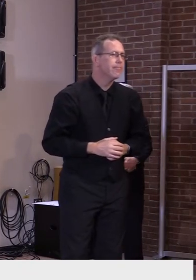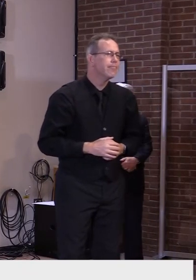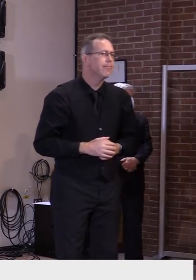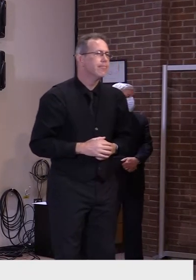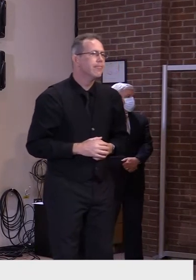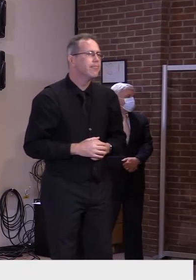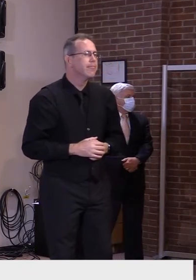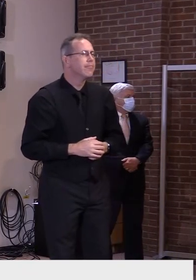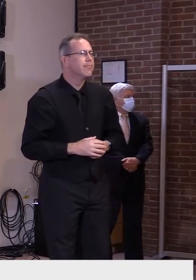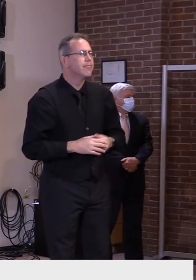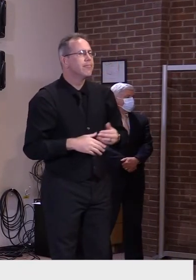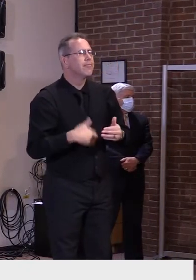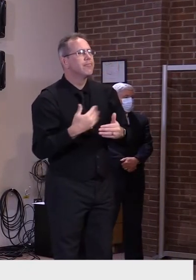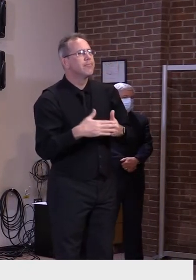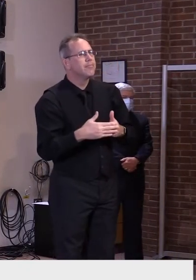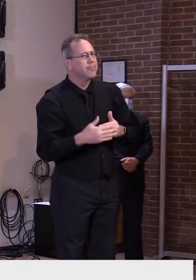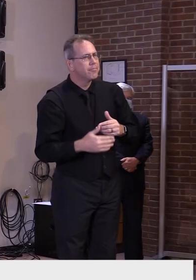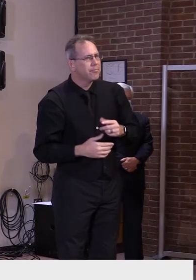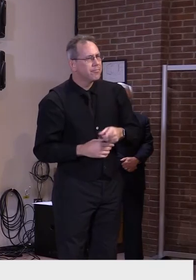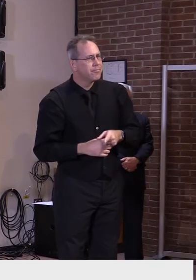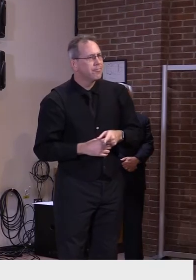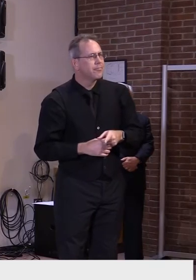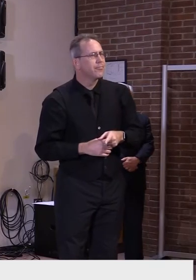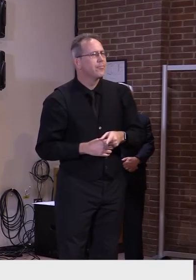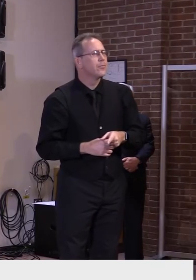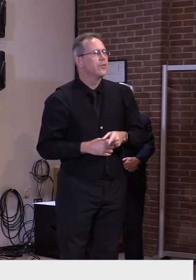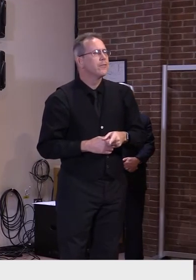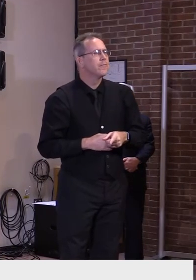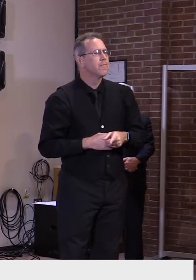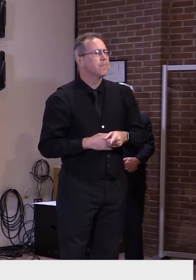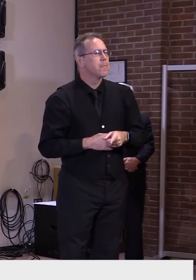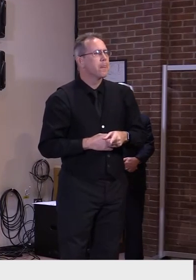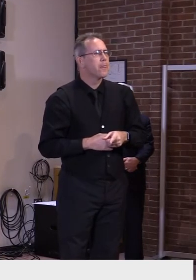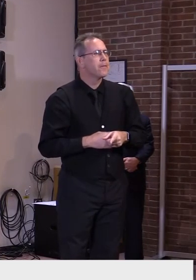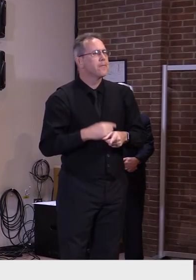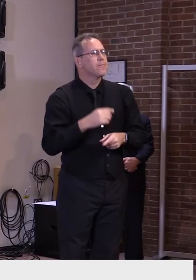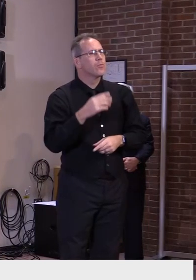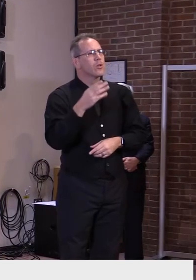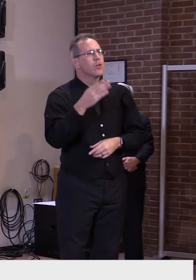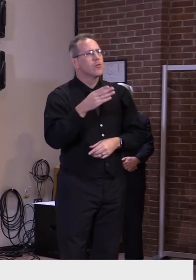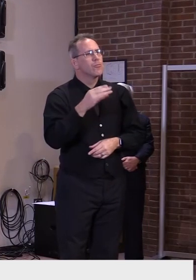All right, next we have Chris Mays, Brattleboro Reformer.